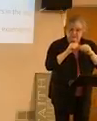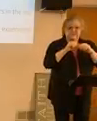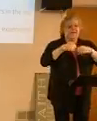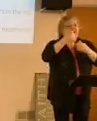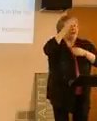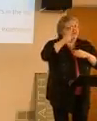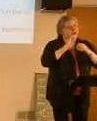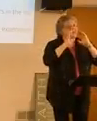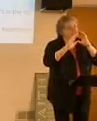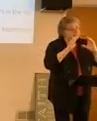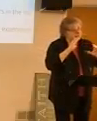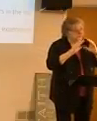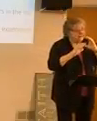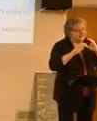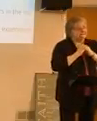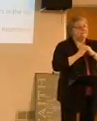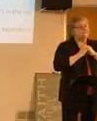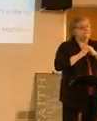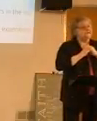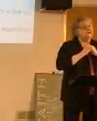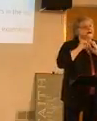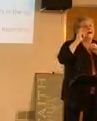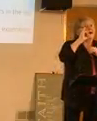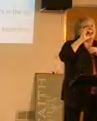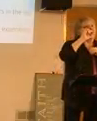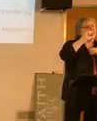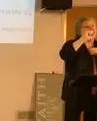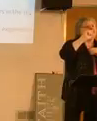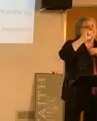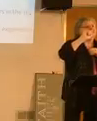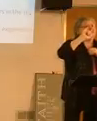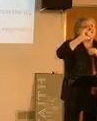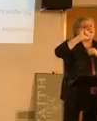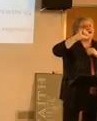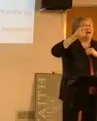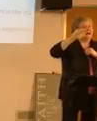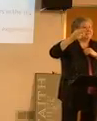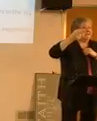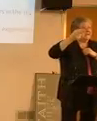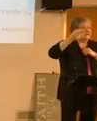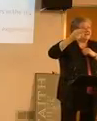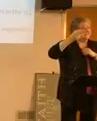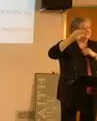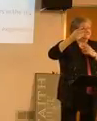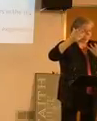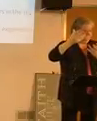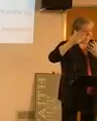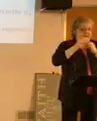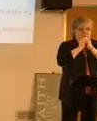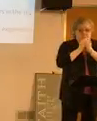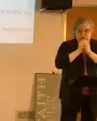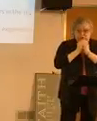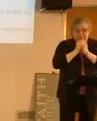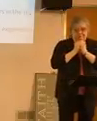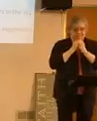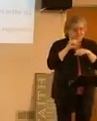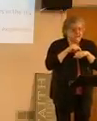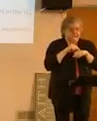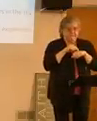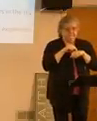God communicated Isaiah. Perhaps a worship experience like we're enjoying